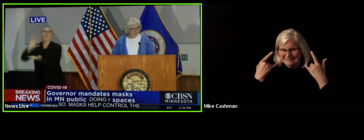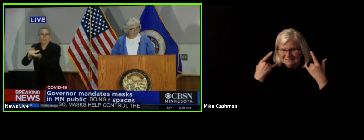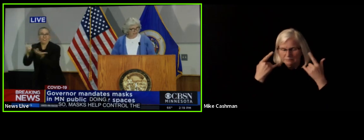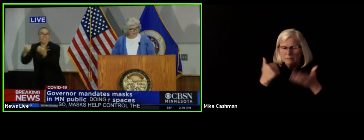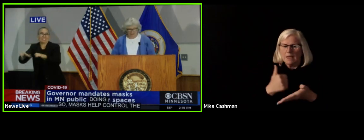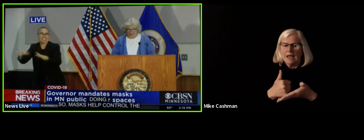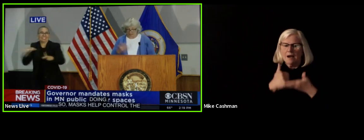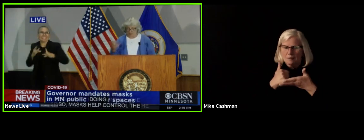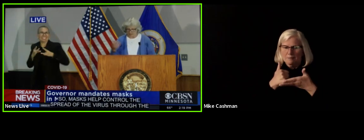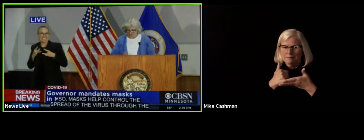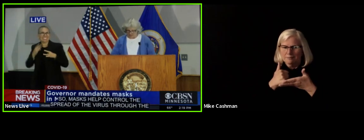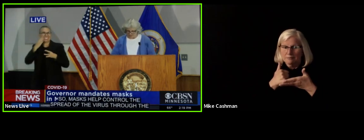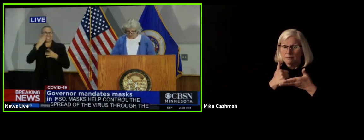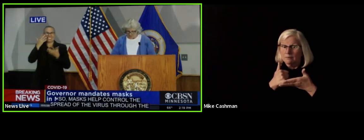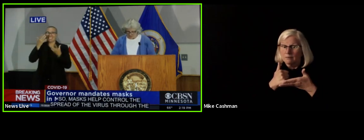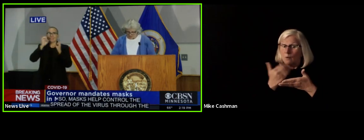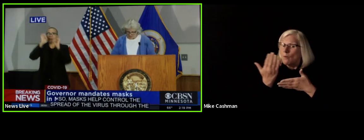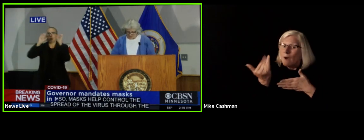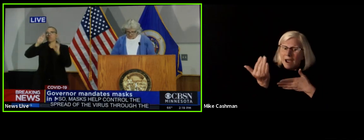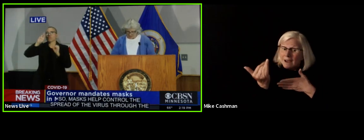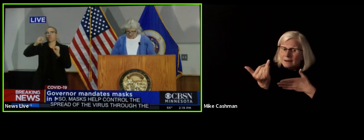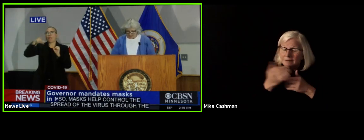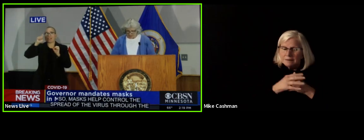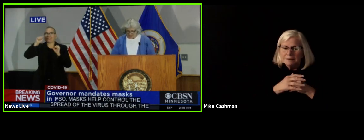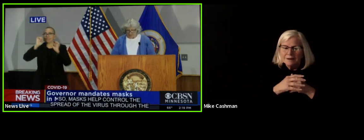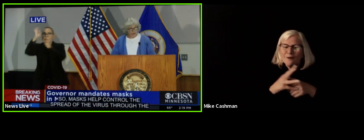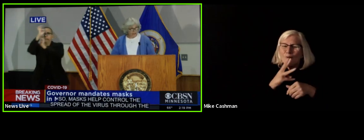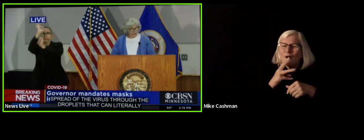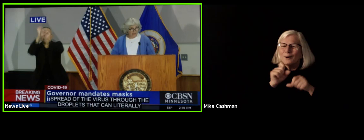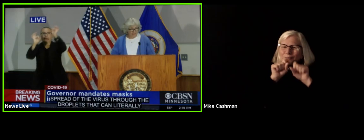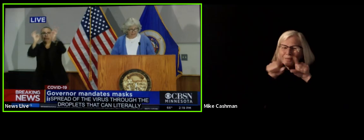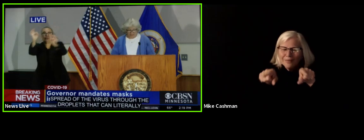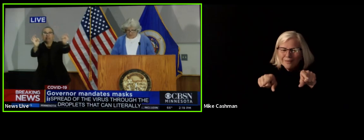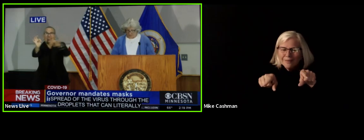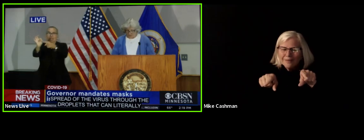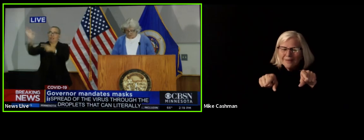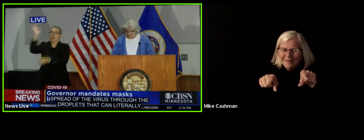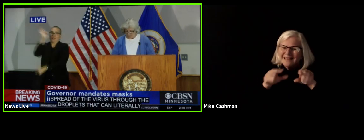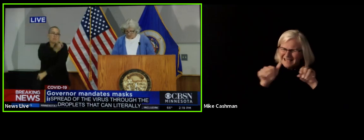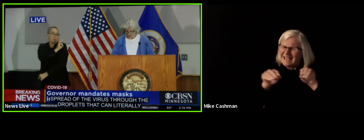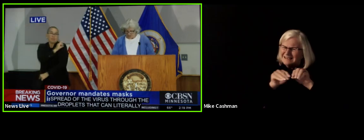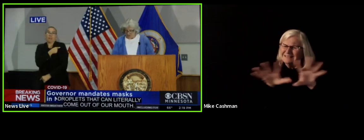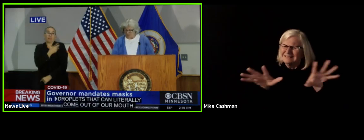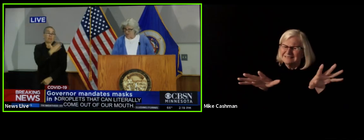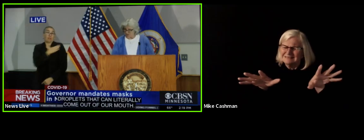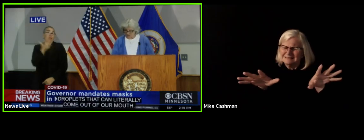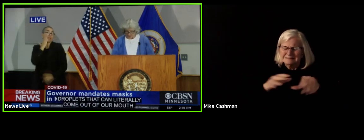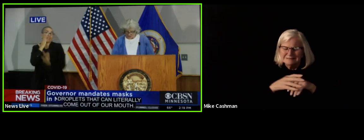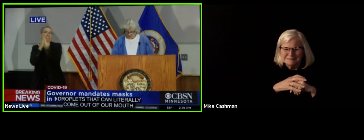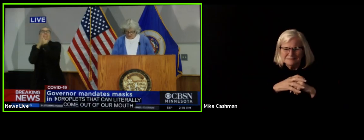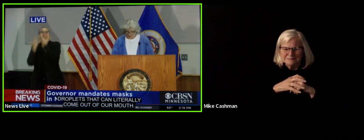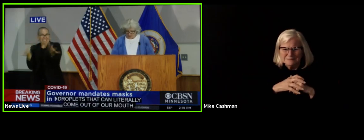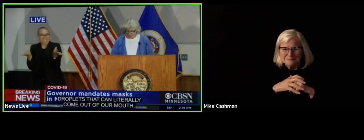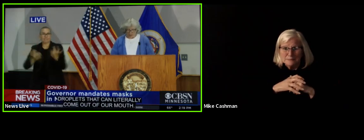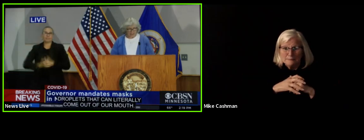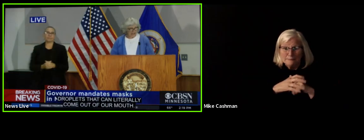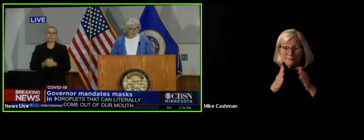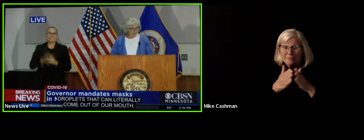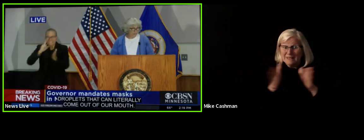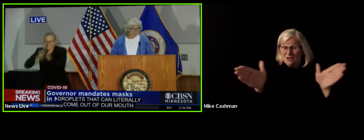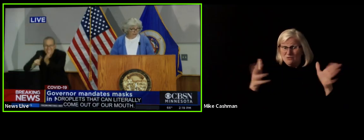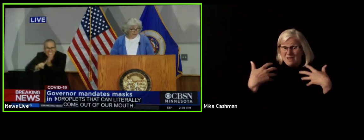aerosols that literally come out of our mouths. The journal Health Affairs recently published a very thorough study that